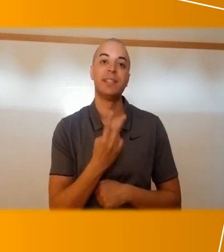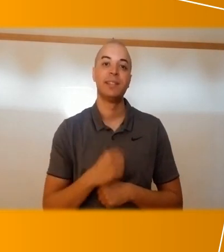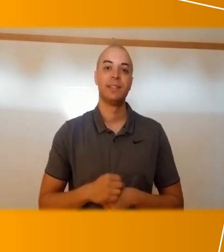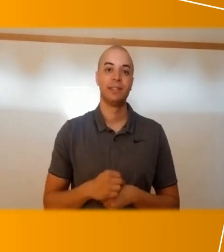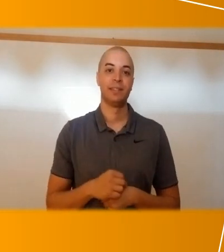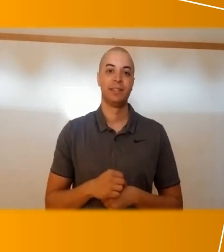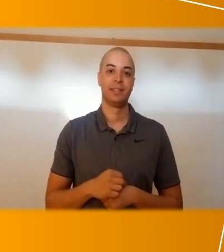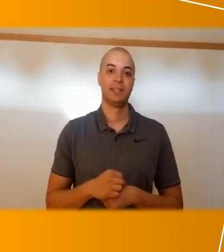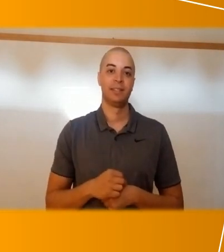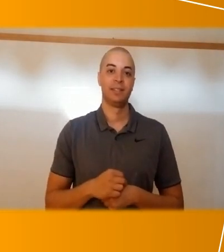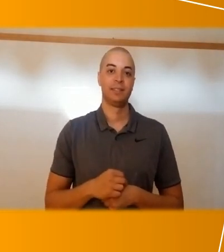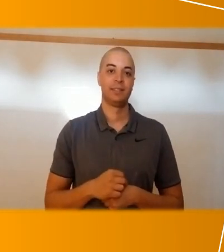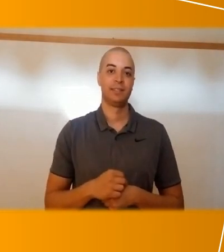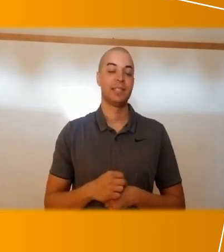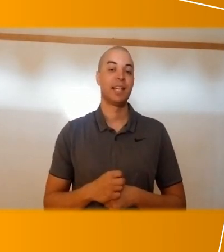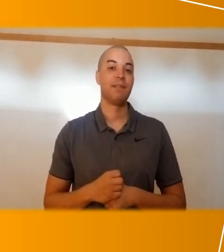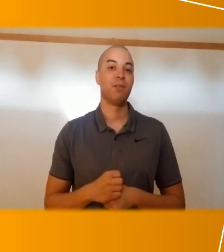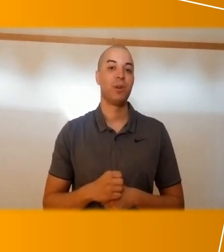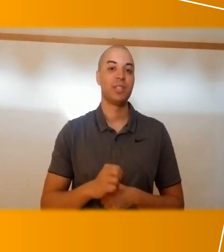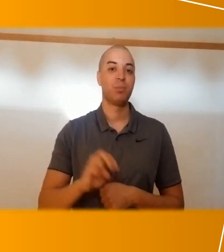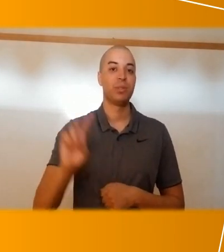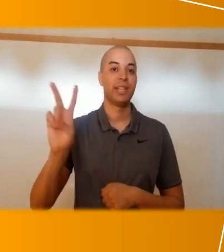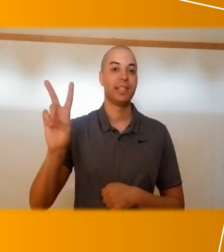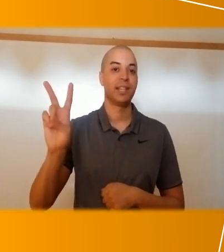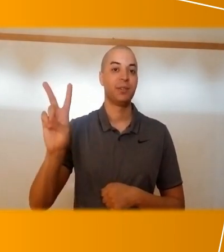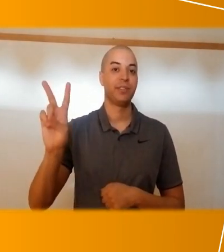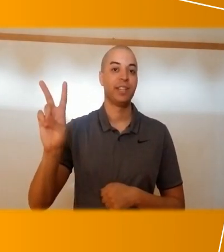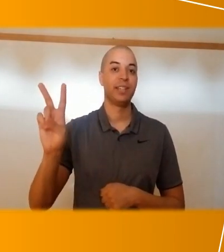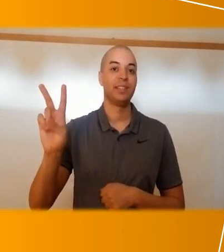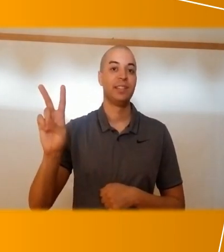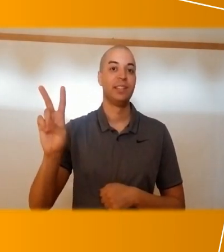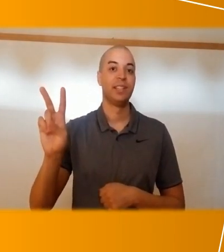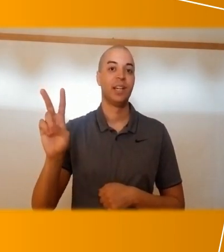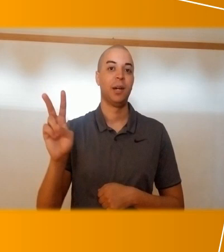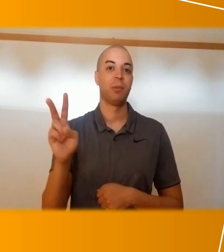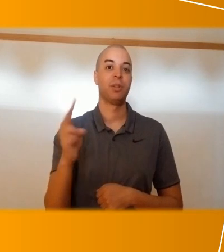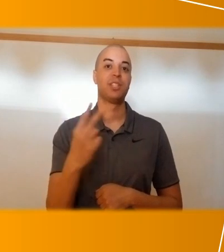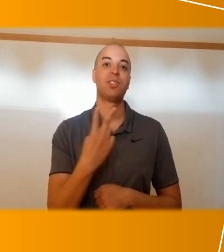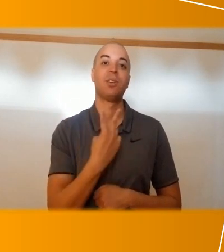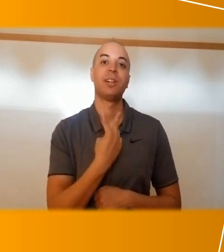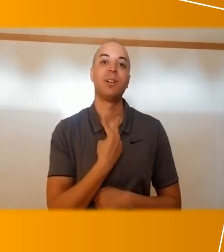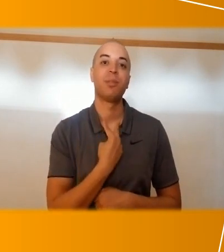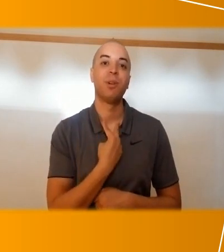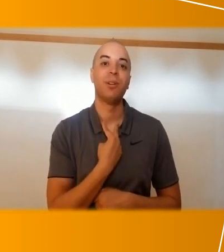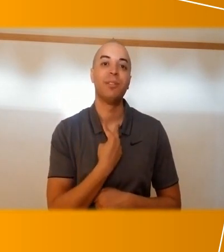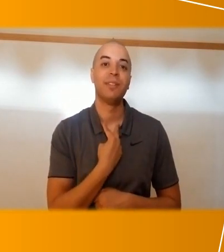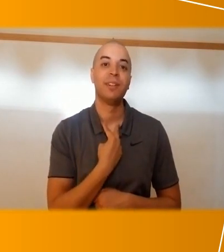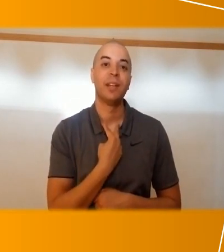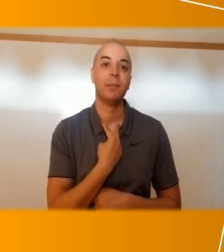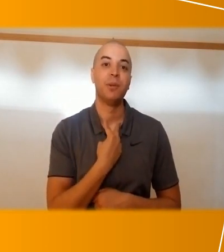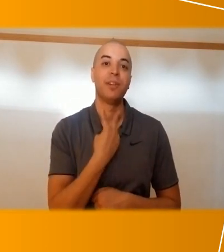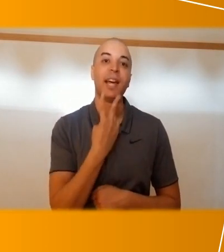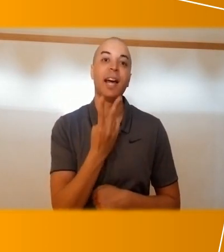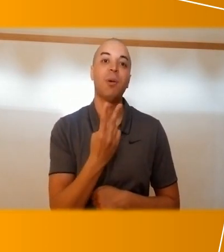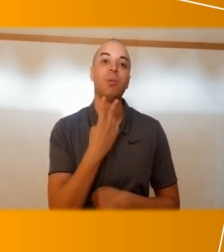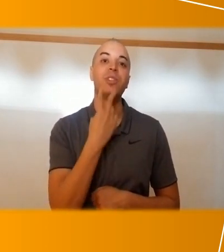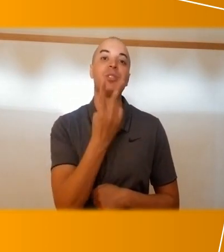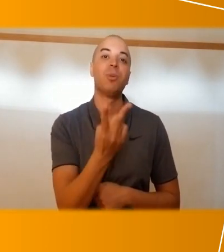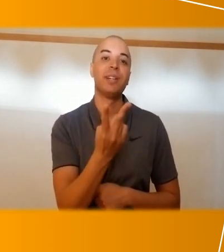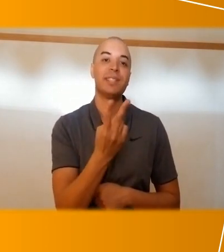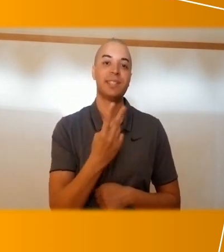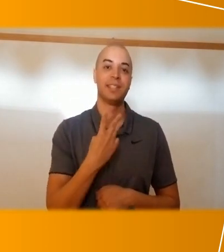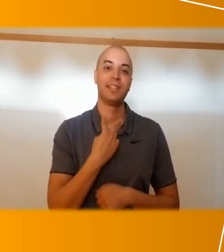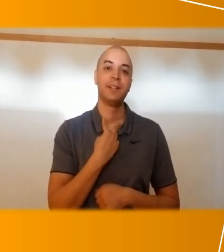voice. To sign voice, we'll take letter V and we're going to start at our throat and move it